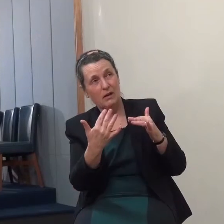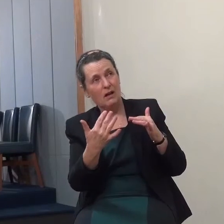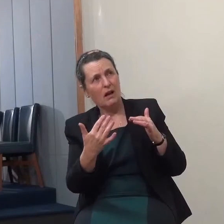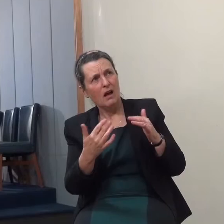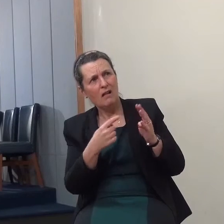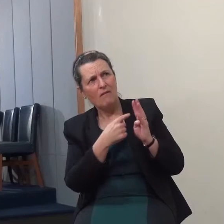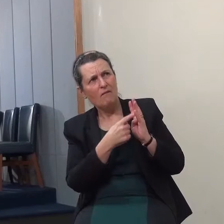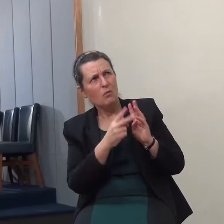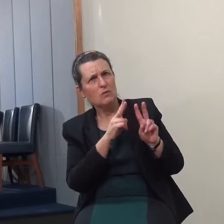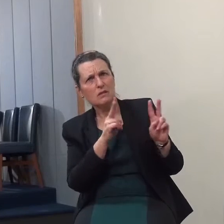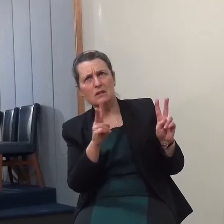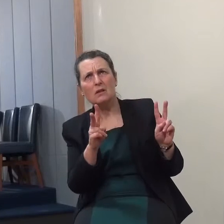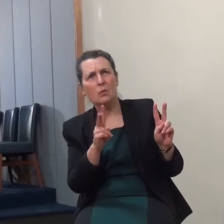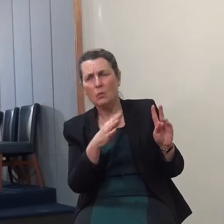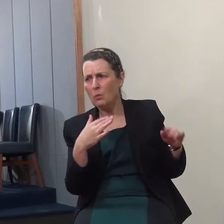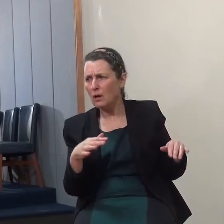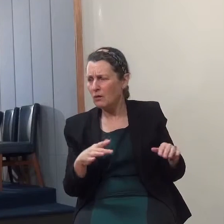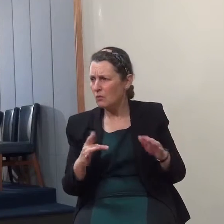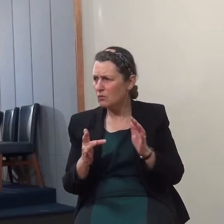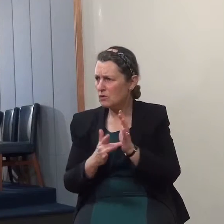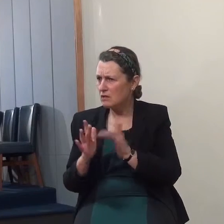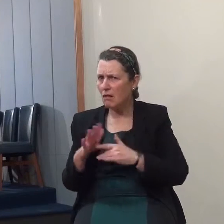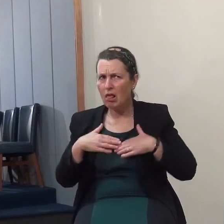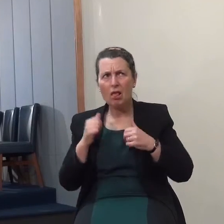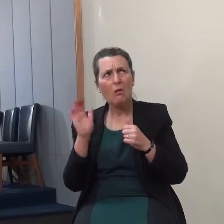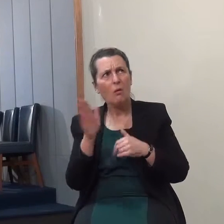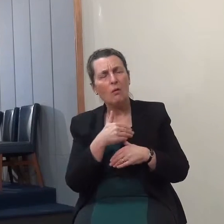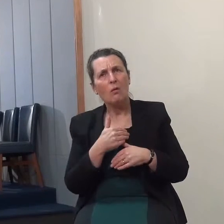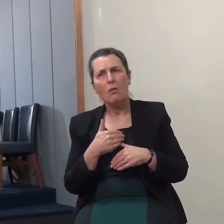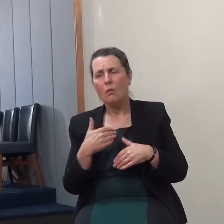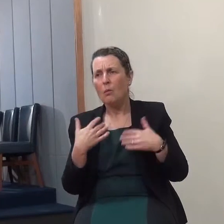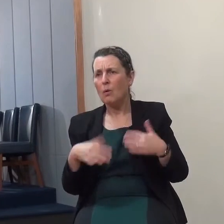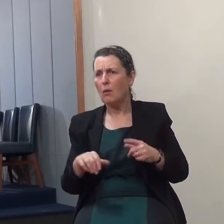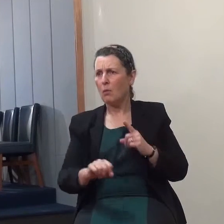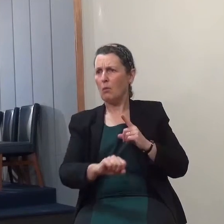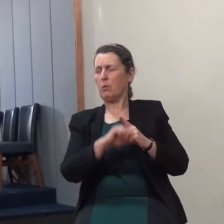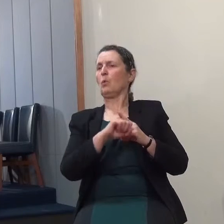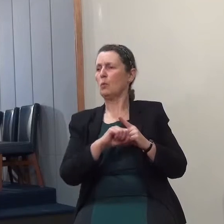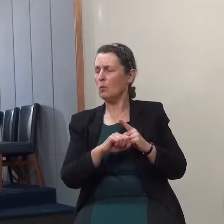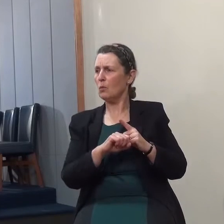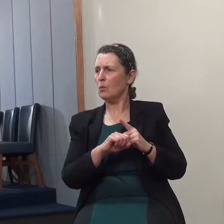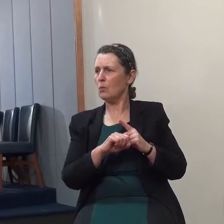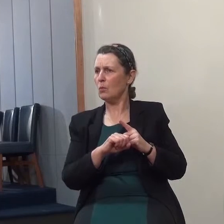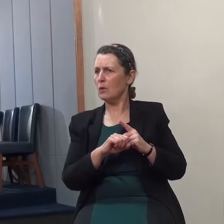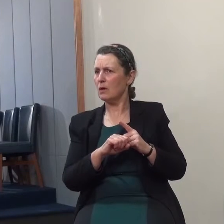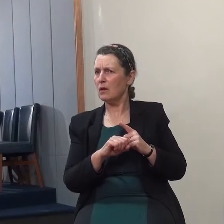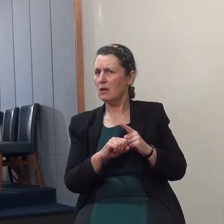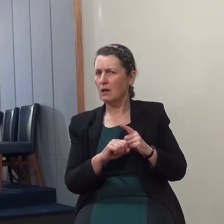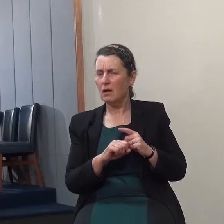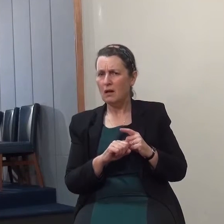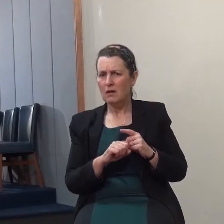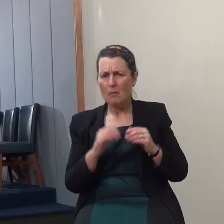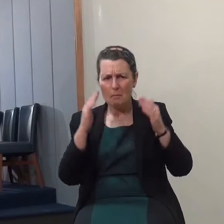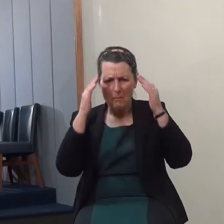that the ministry of Christ immediately had upon the man, and they were at the heart of it. What must have been going through